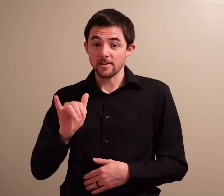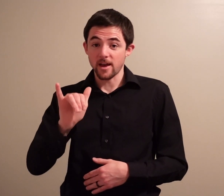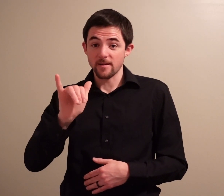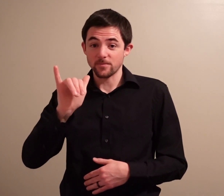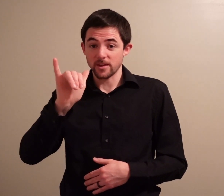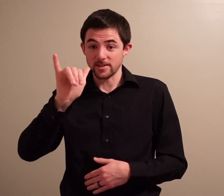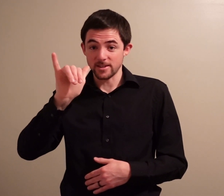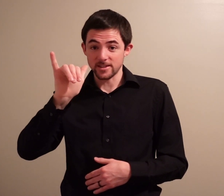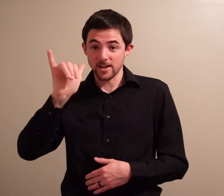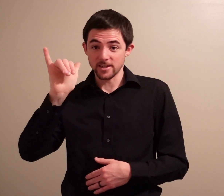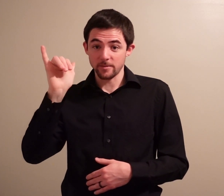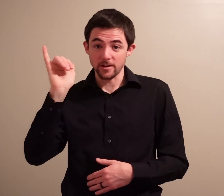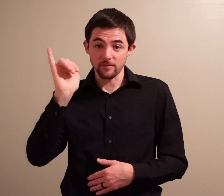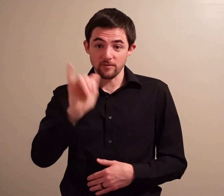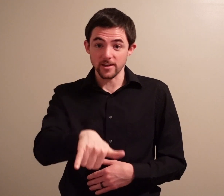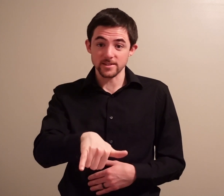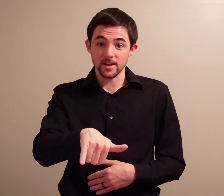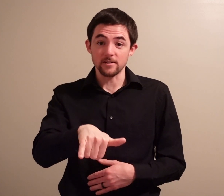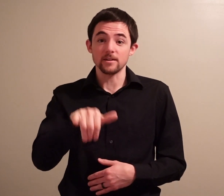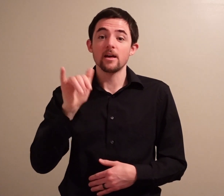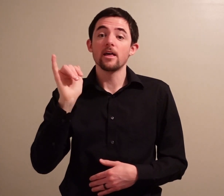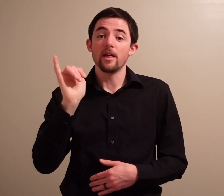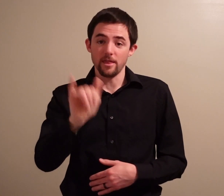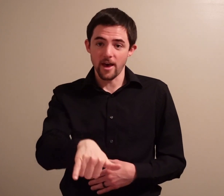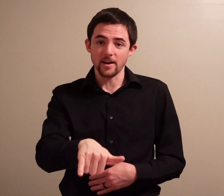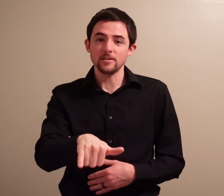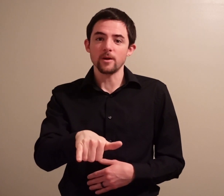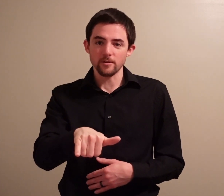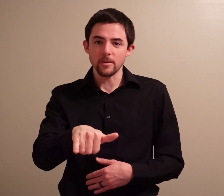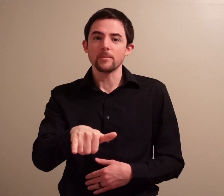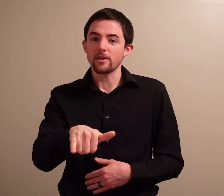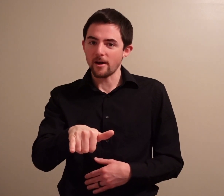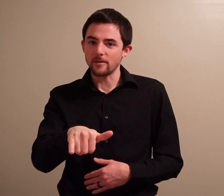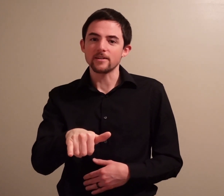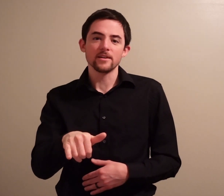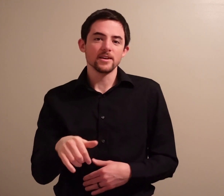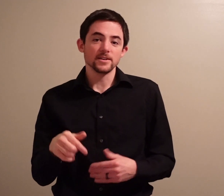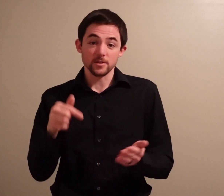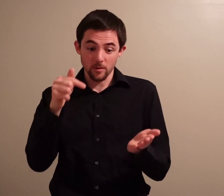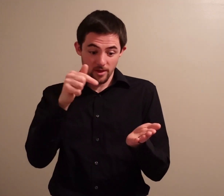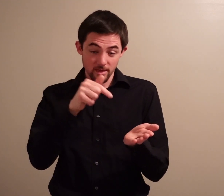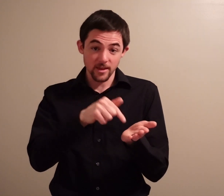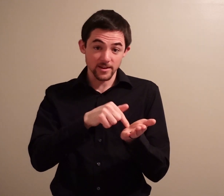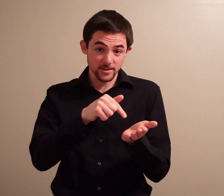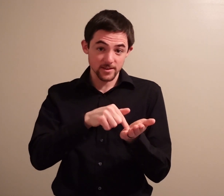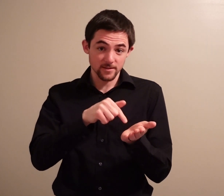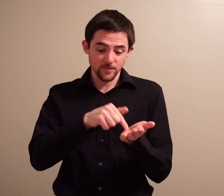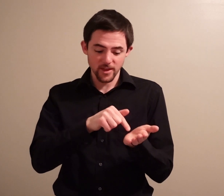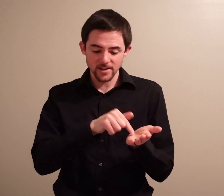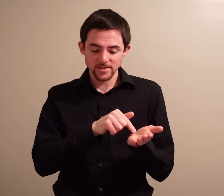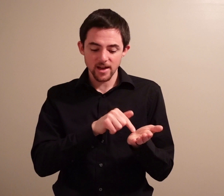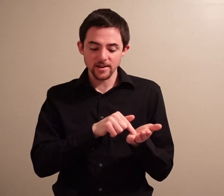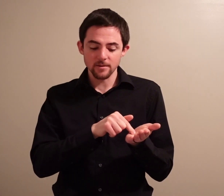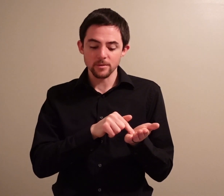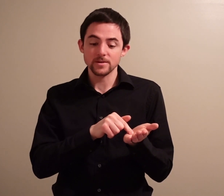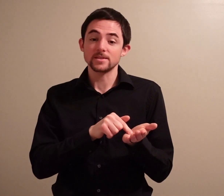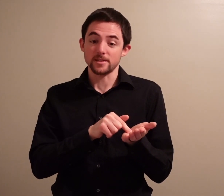that, it's this hand shape and it flicks down. That, you might remember that one. So this, that's sign number